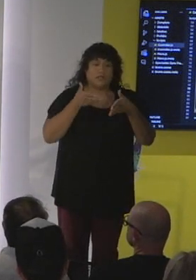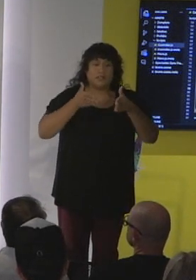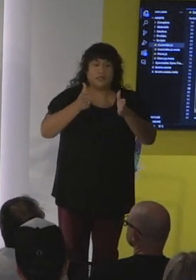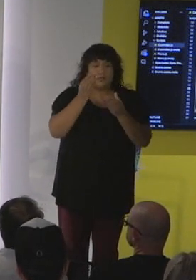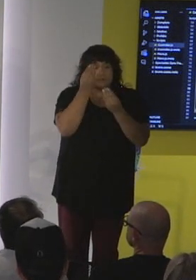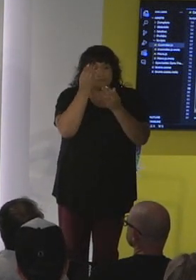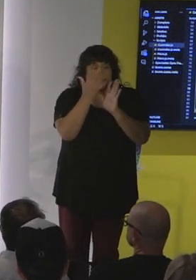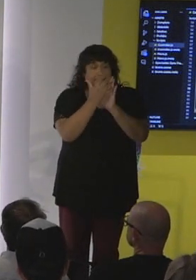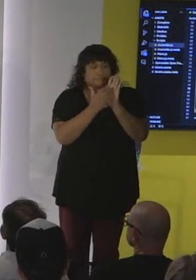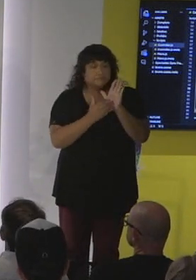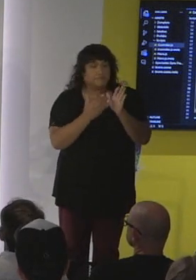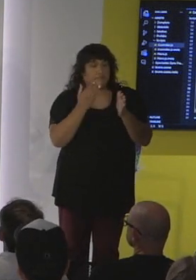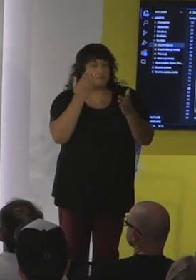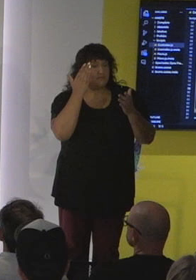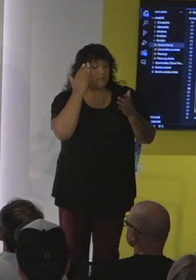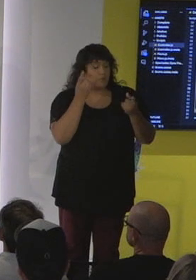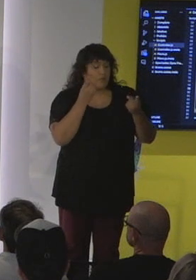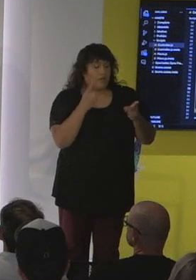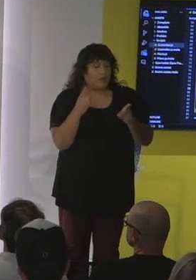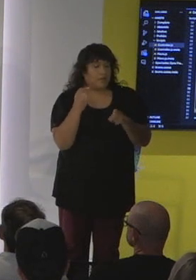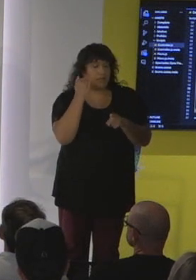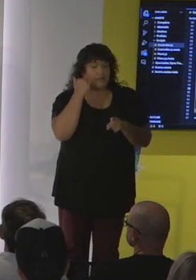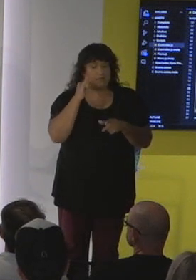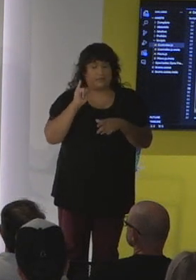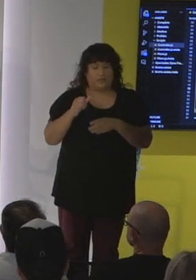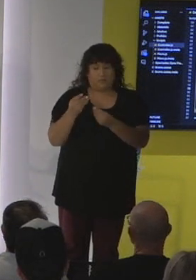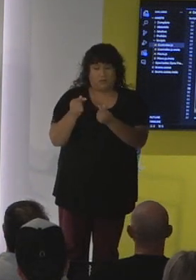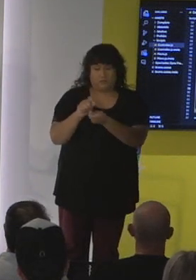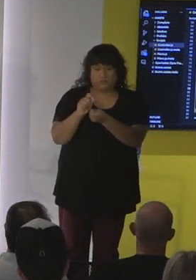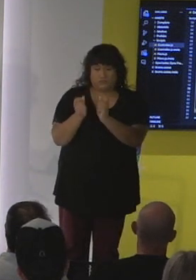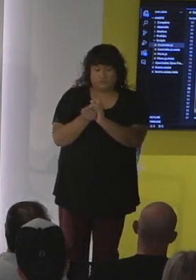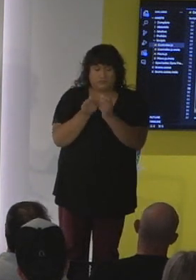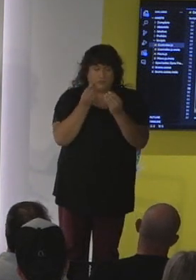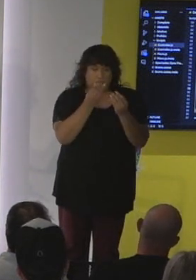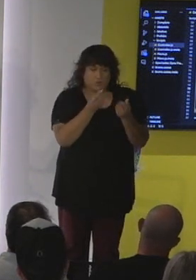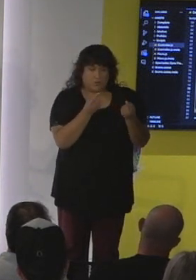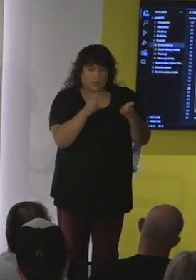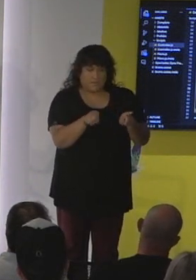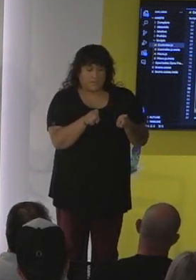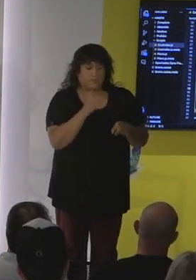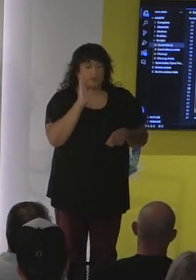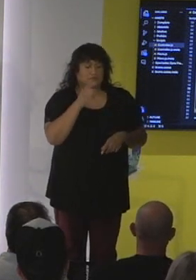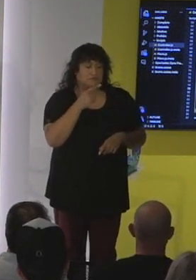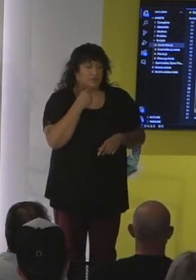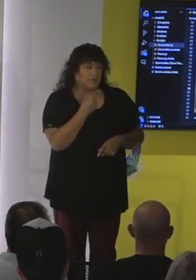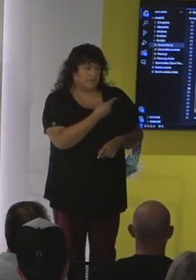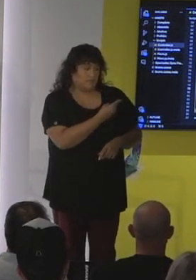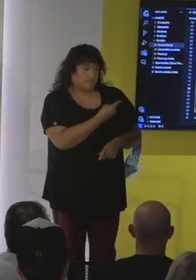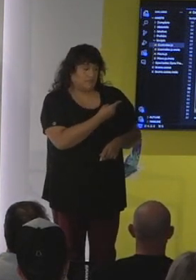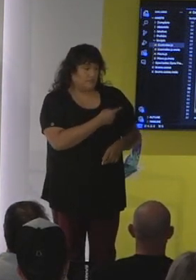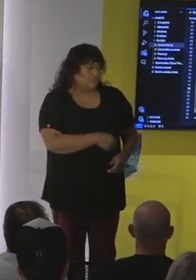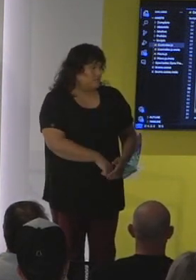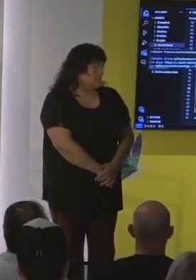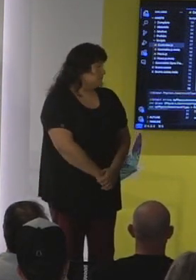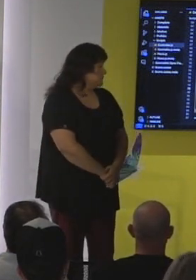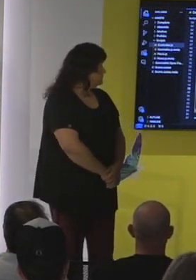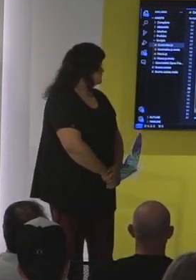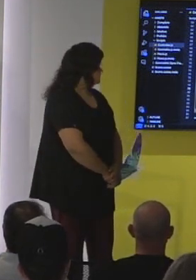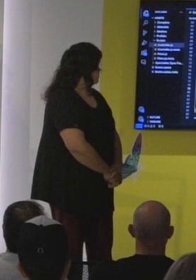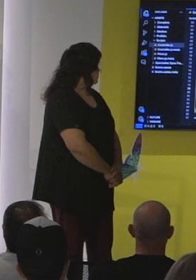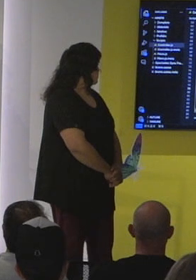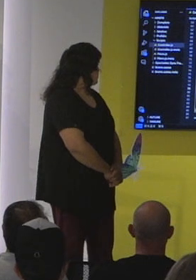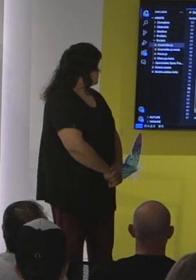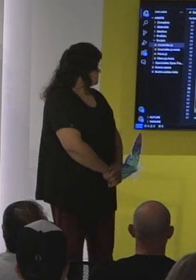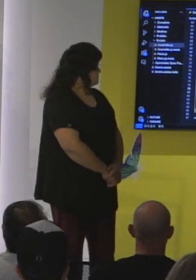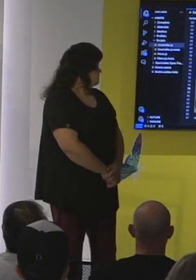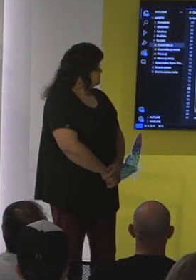know what should happen if this property changes. So we're going to say turnsProp on any